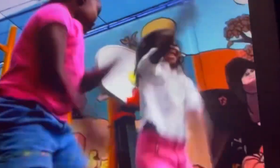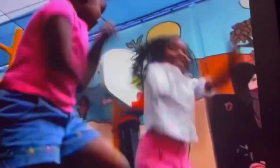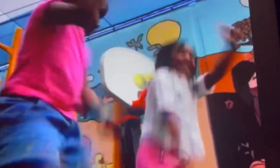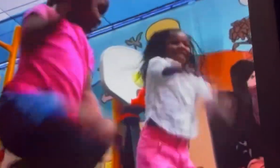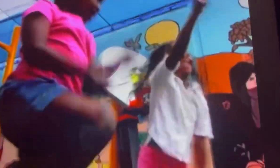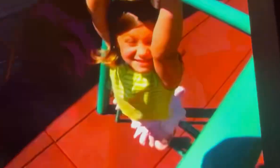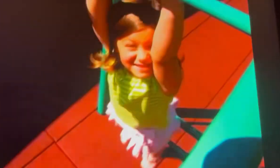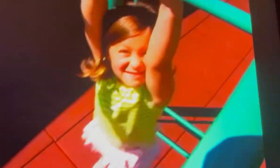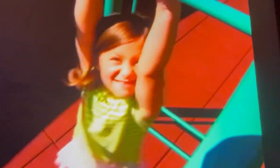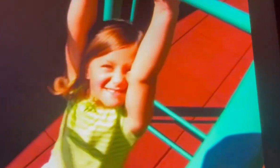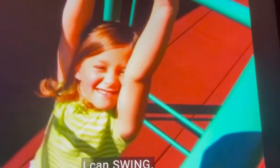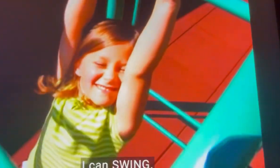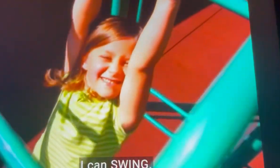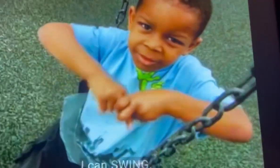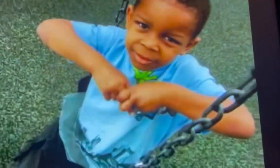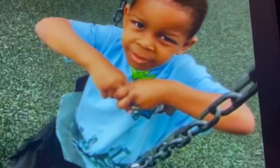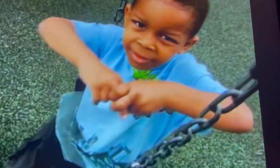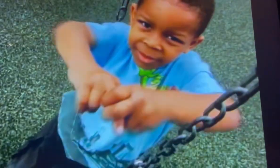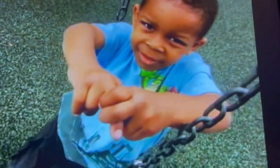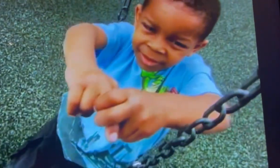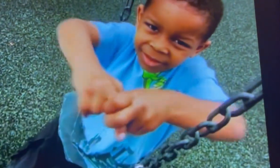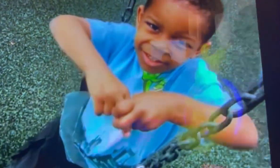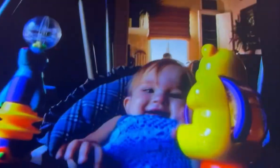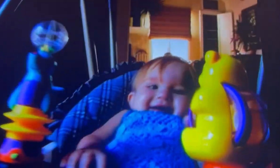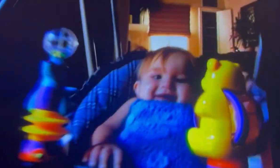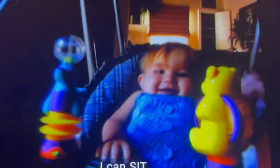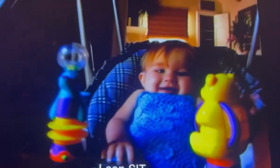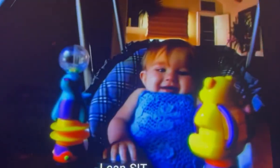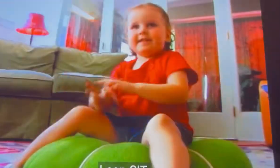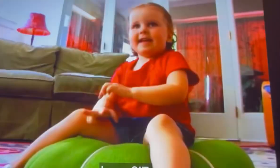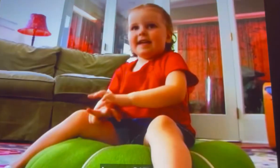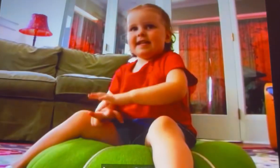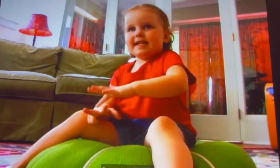I can run.